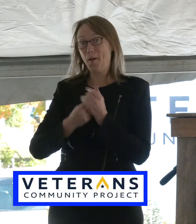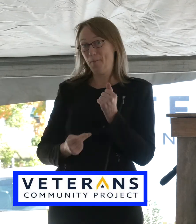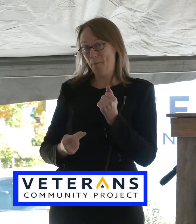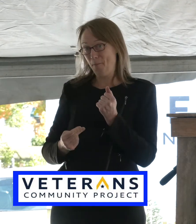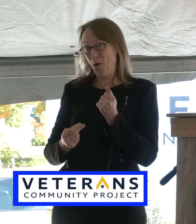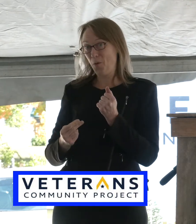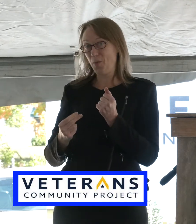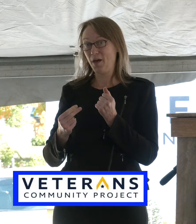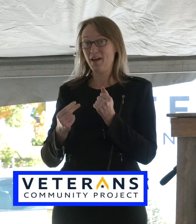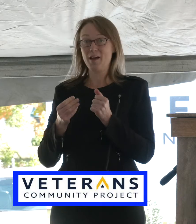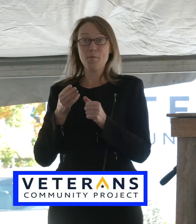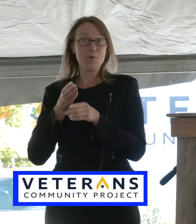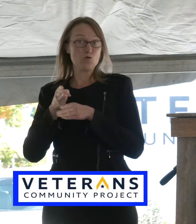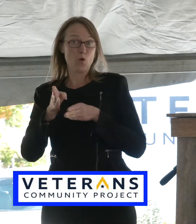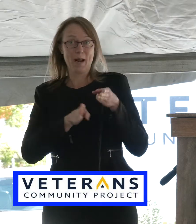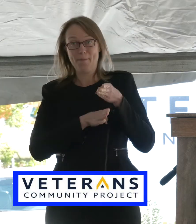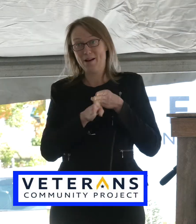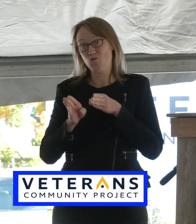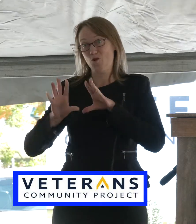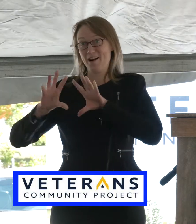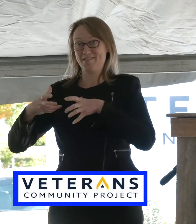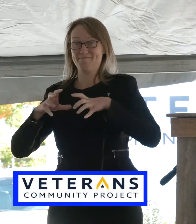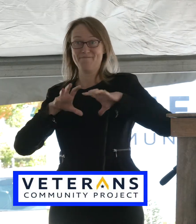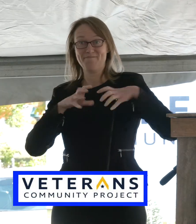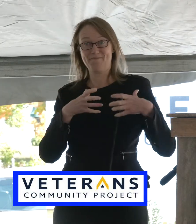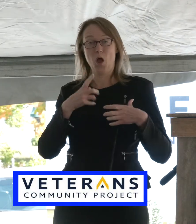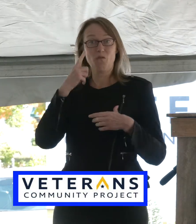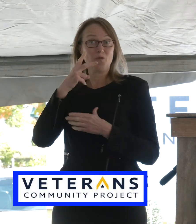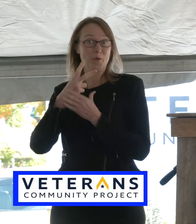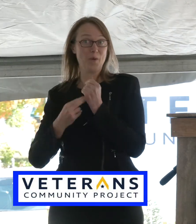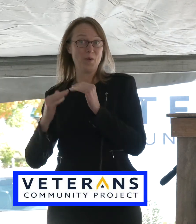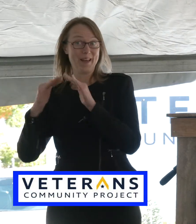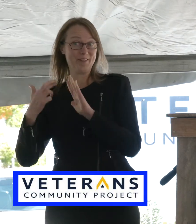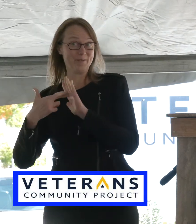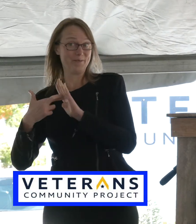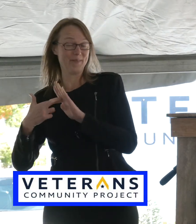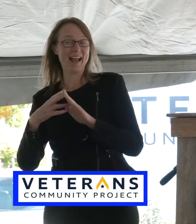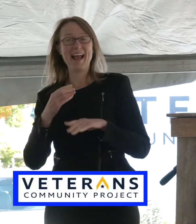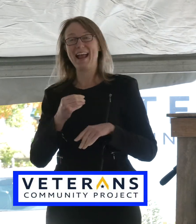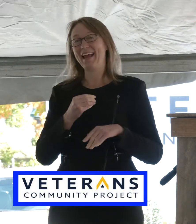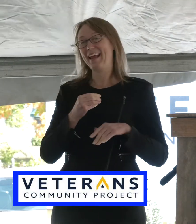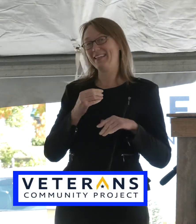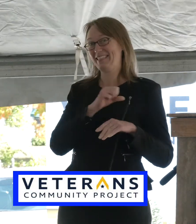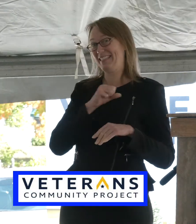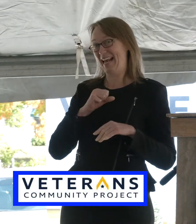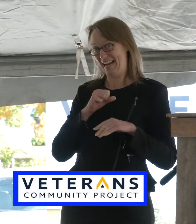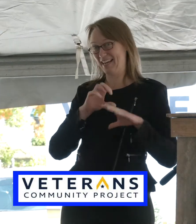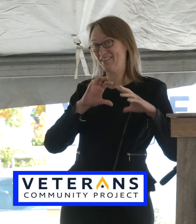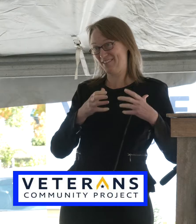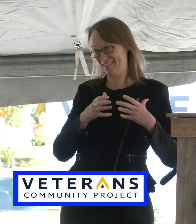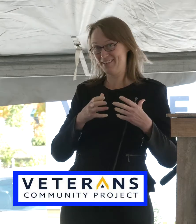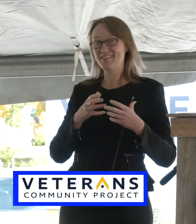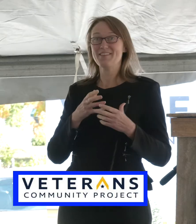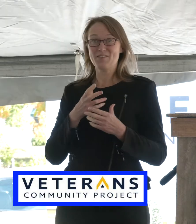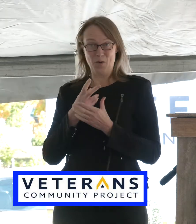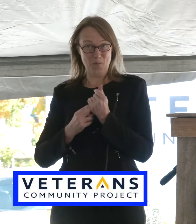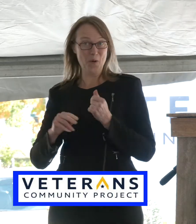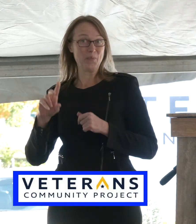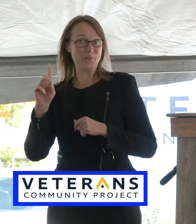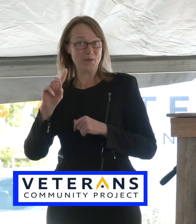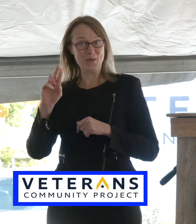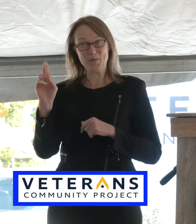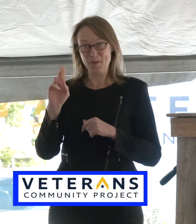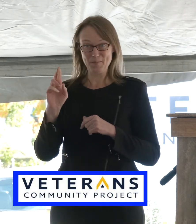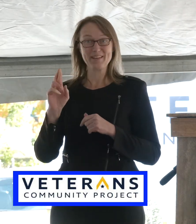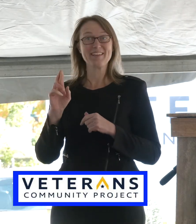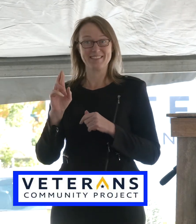minority parties in both the House and the Senate. That is that deep reservoir of goodwill